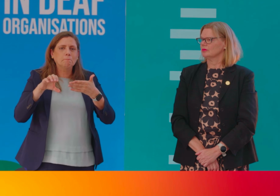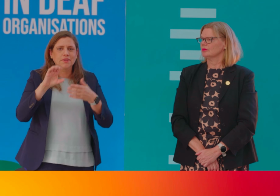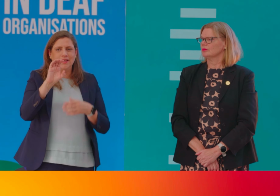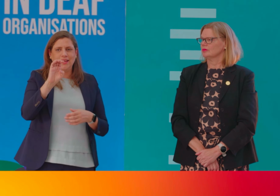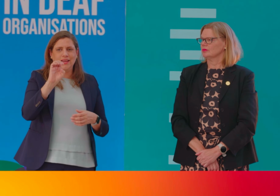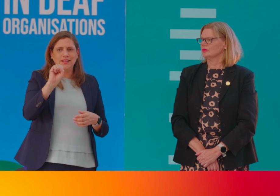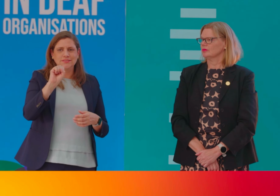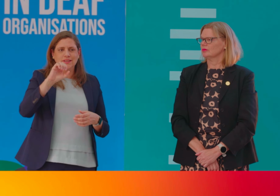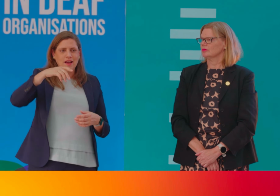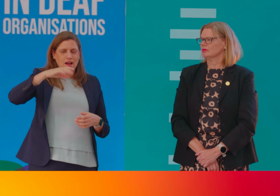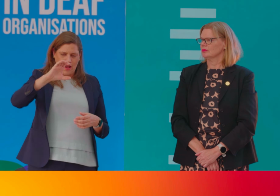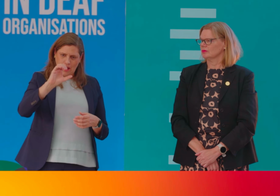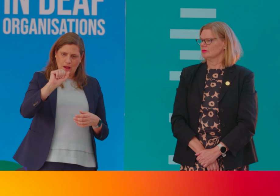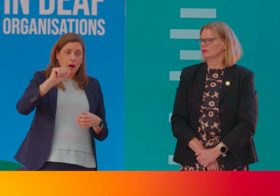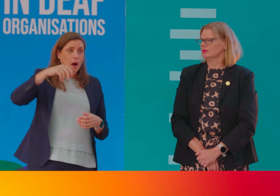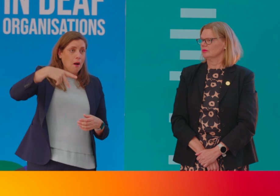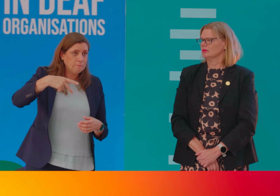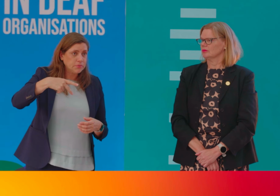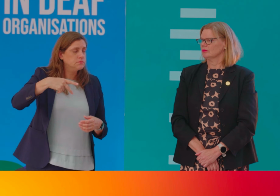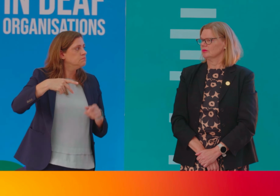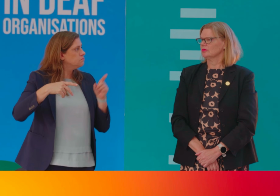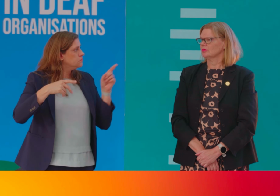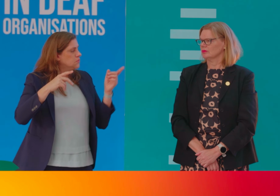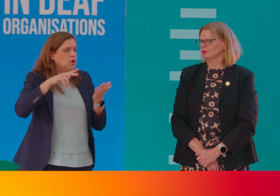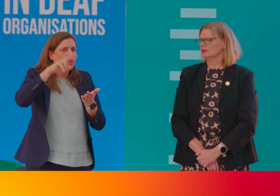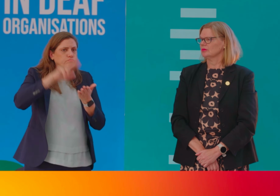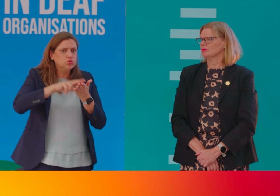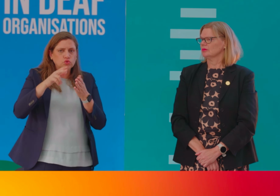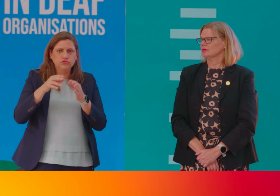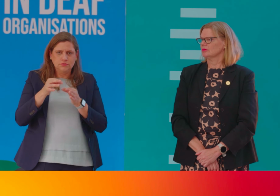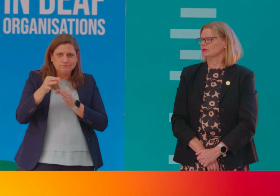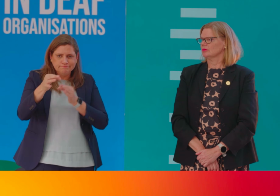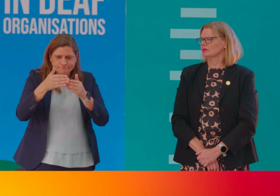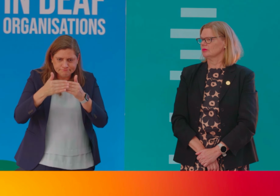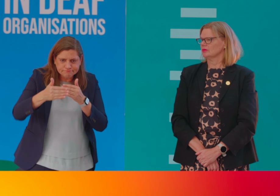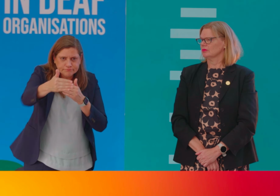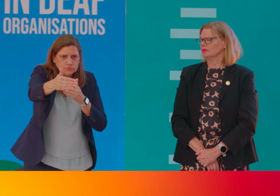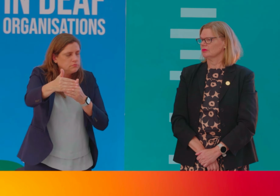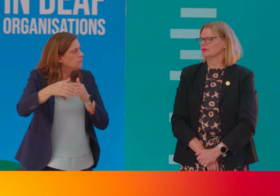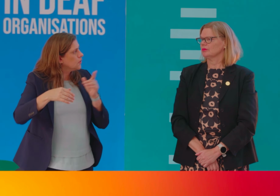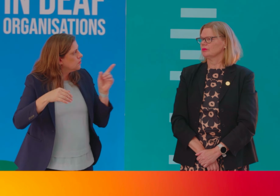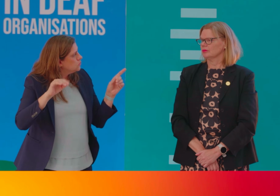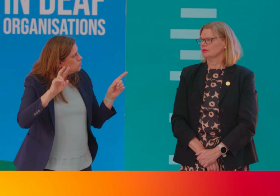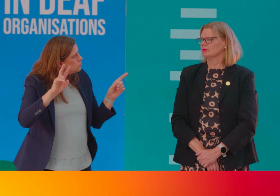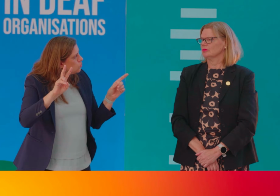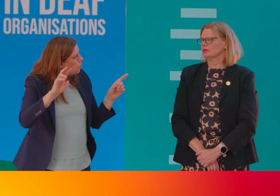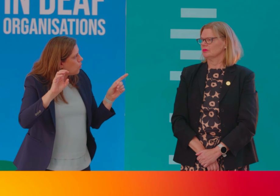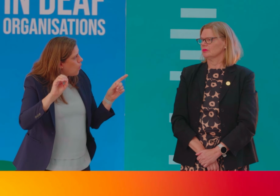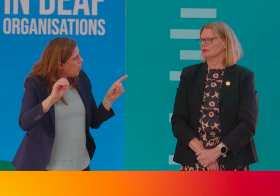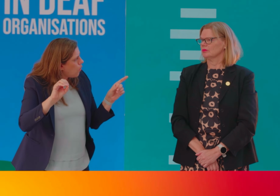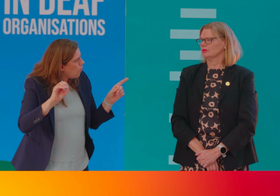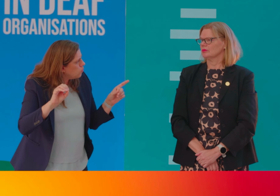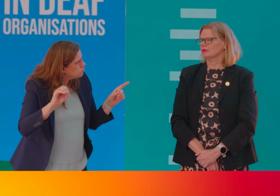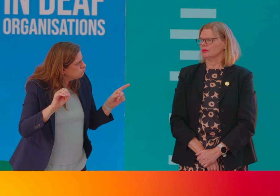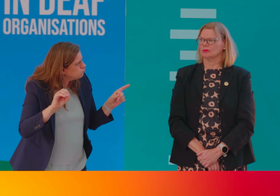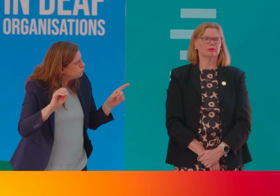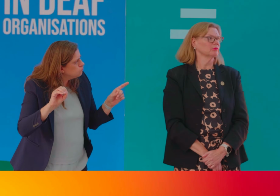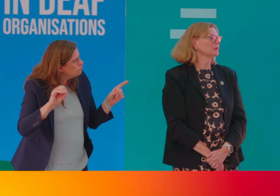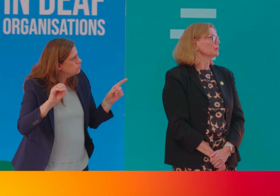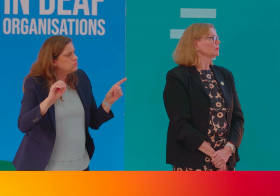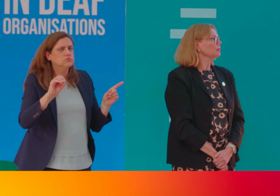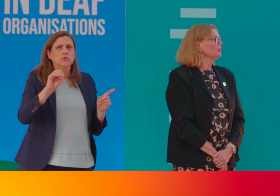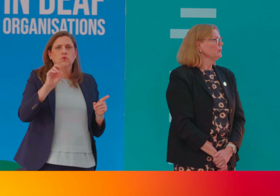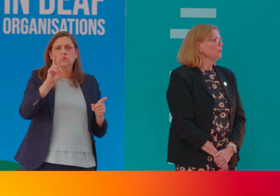it as a tool of advocacy. In Asia Pacific, we have the UNESCO